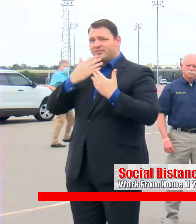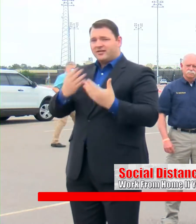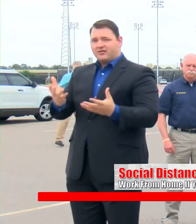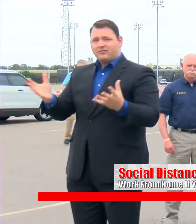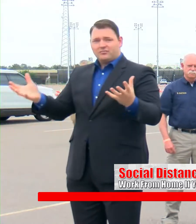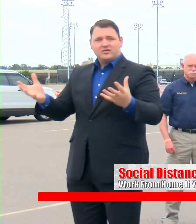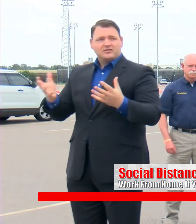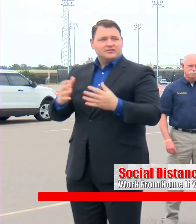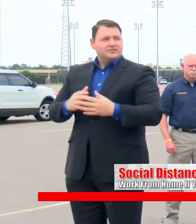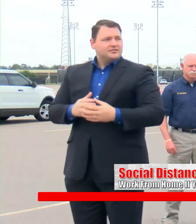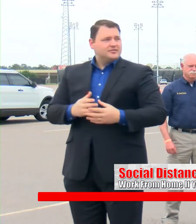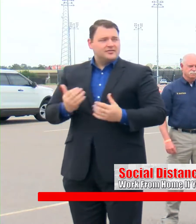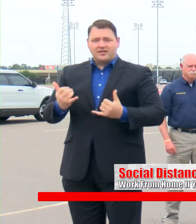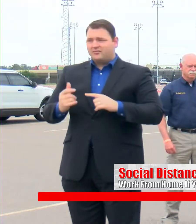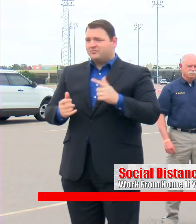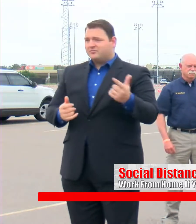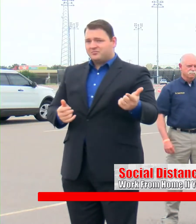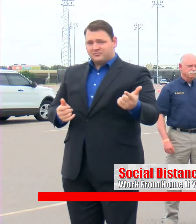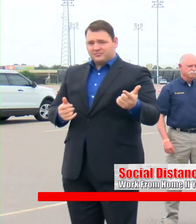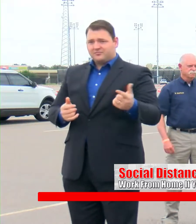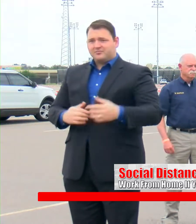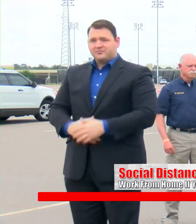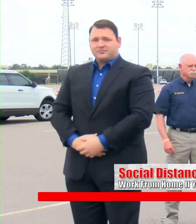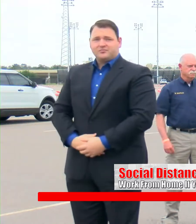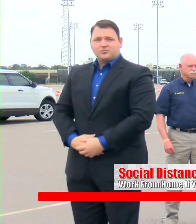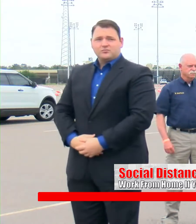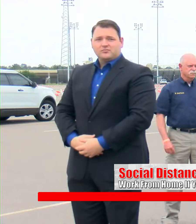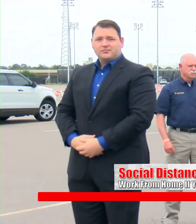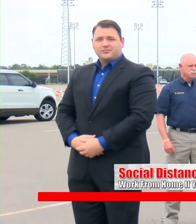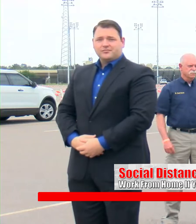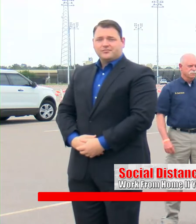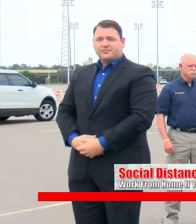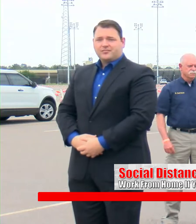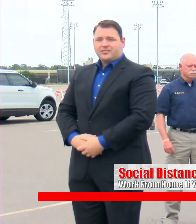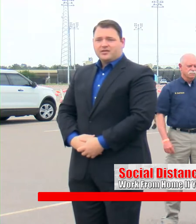and I'll step aside for Chief Pena.